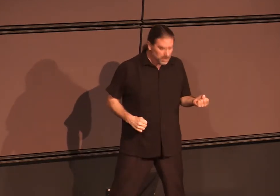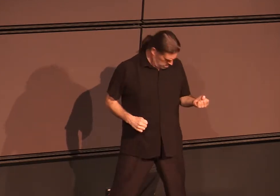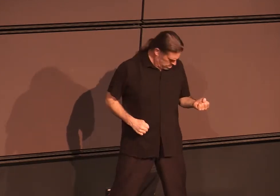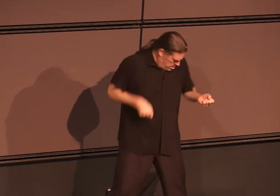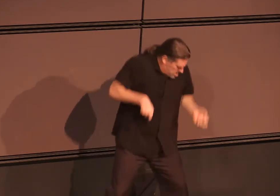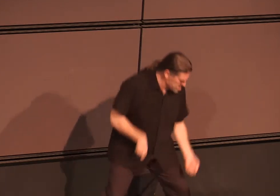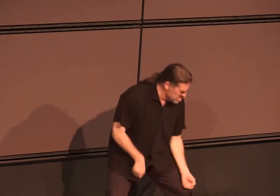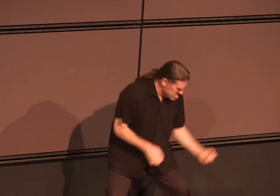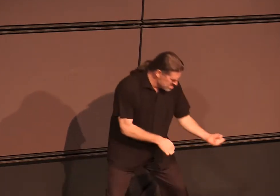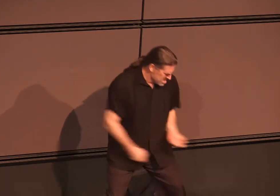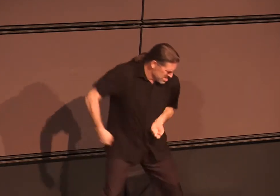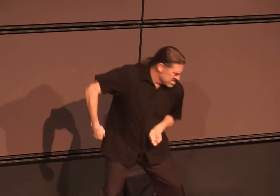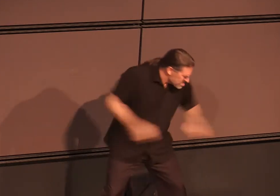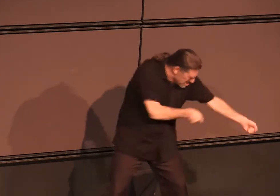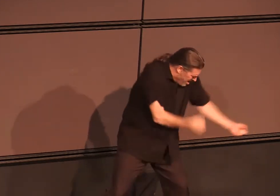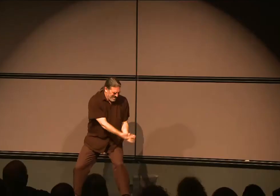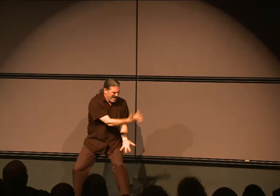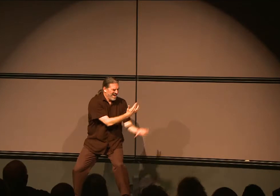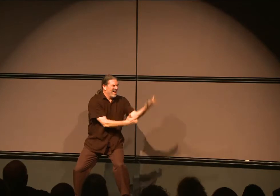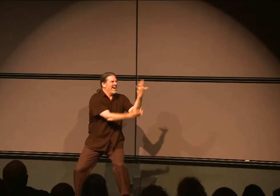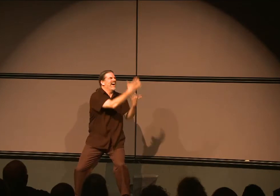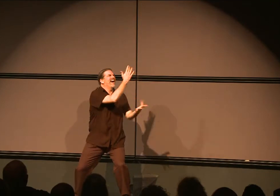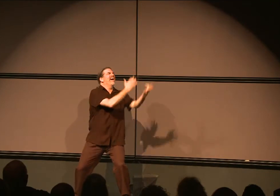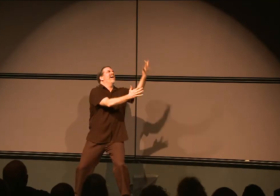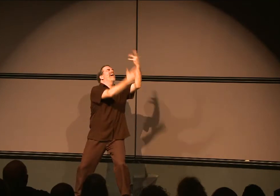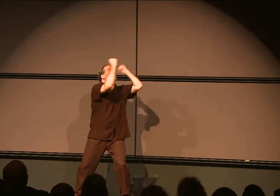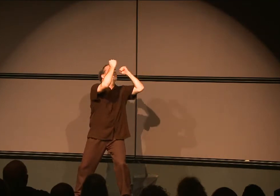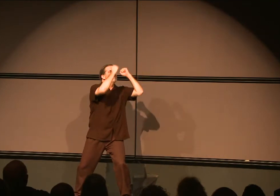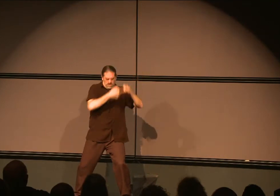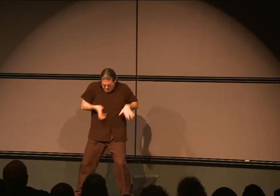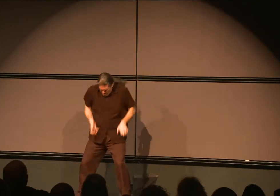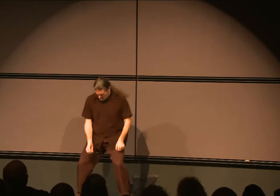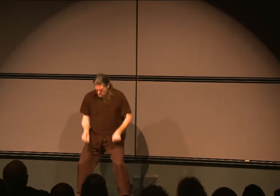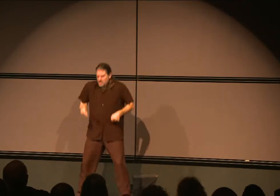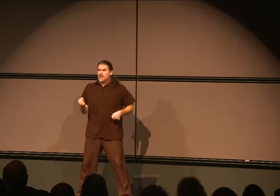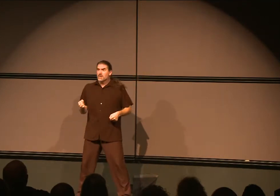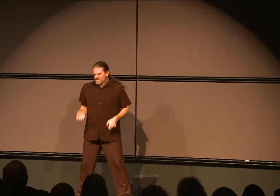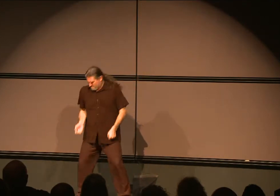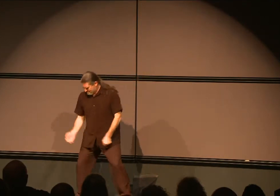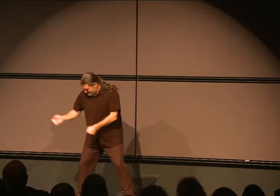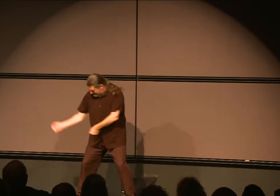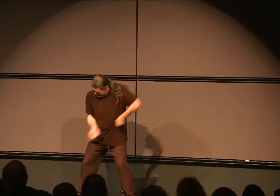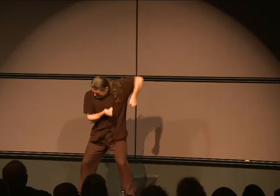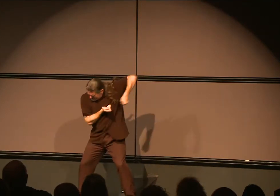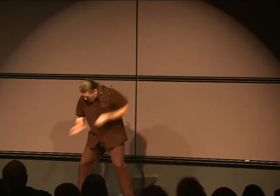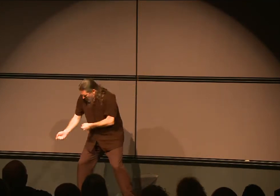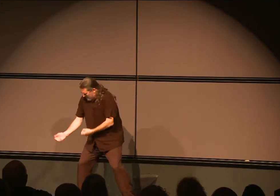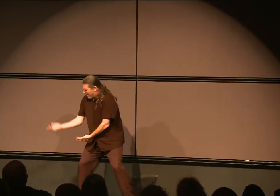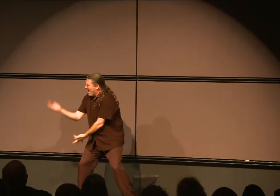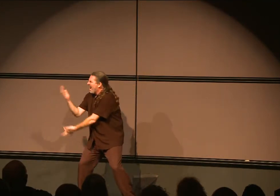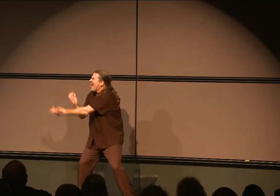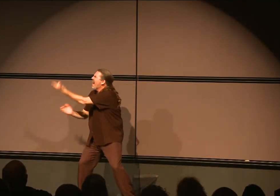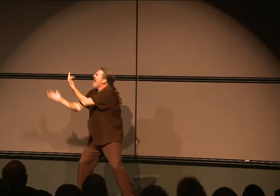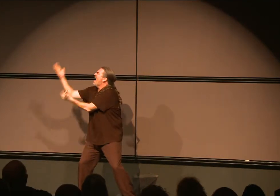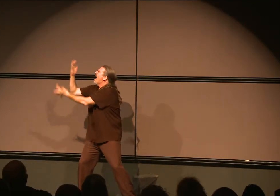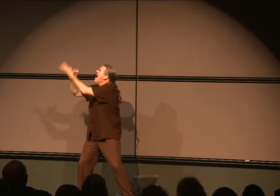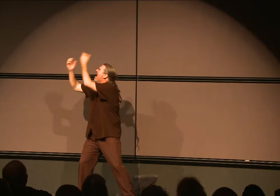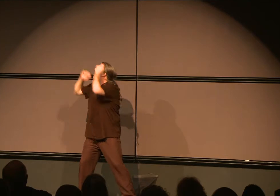And they're shoveling coal, fire, shoveling coal, fire.